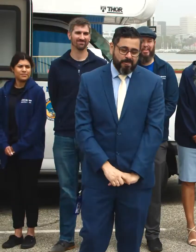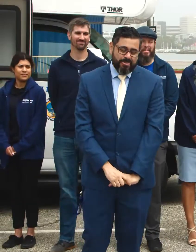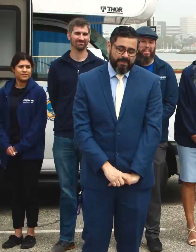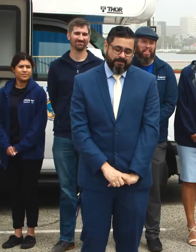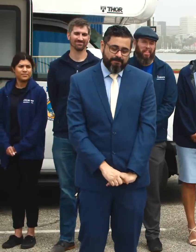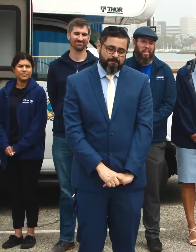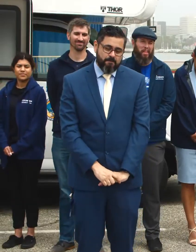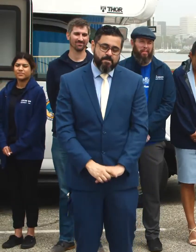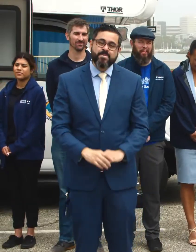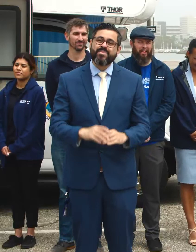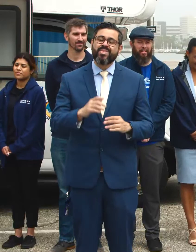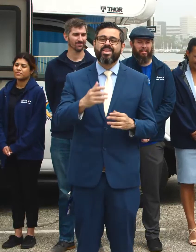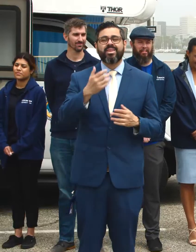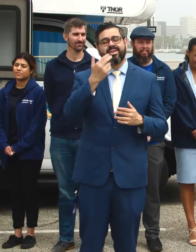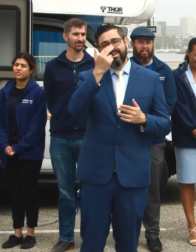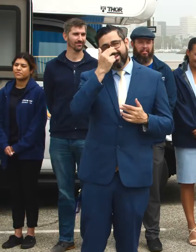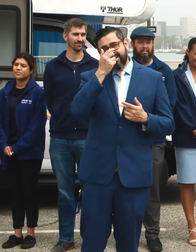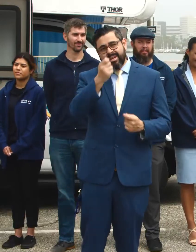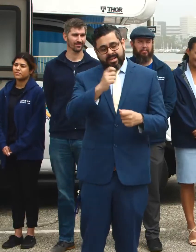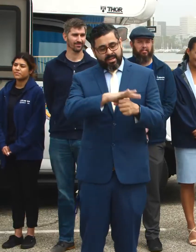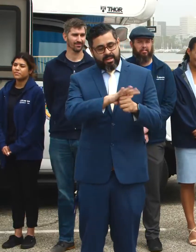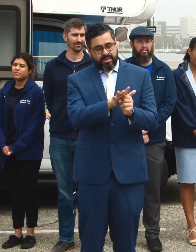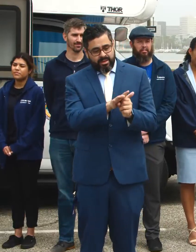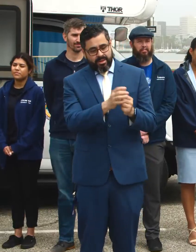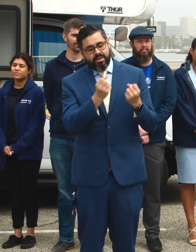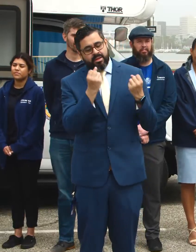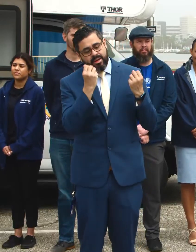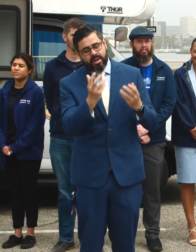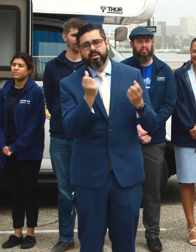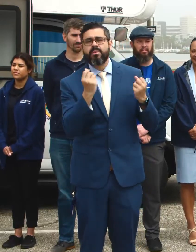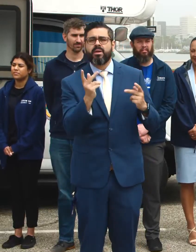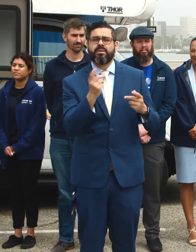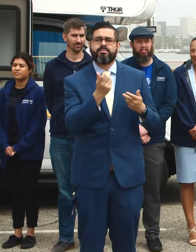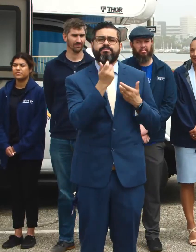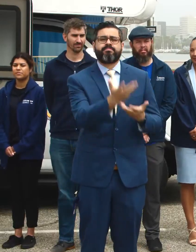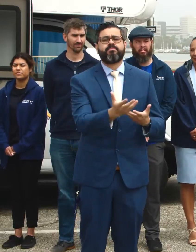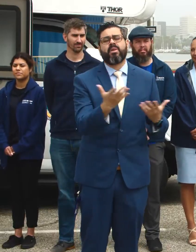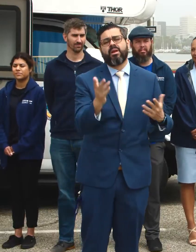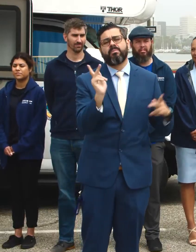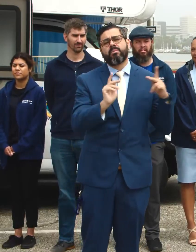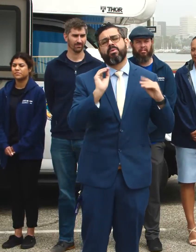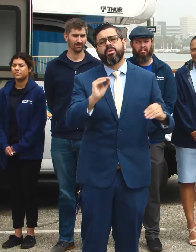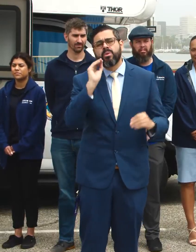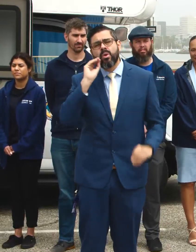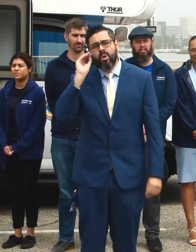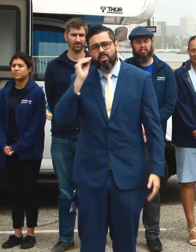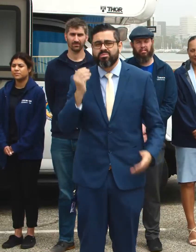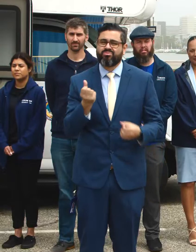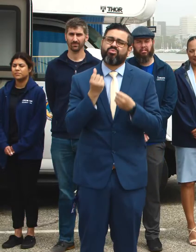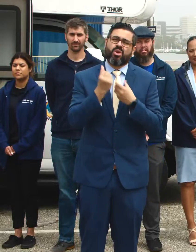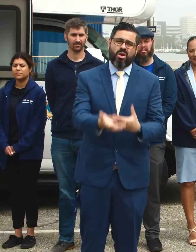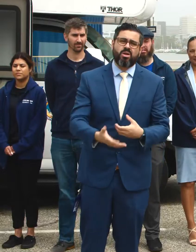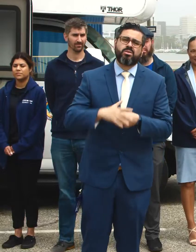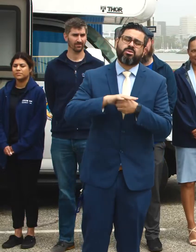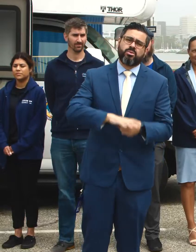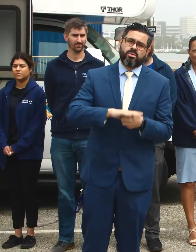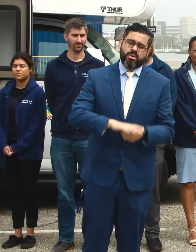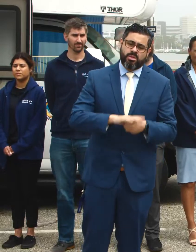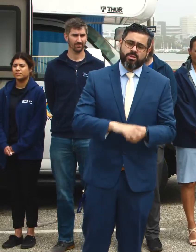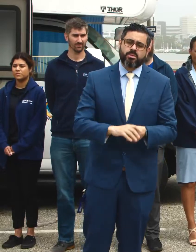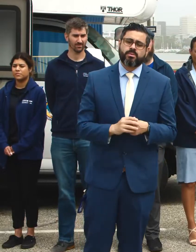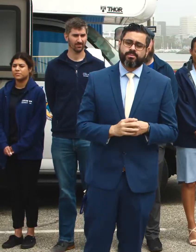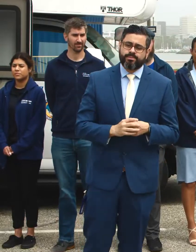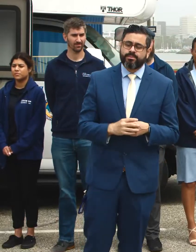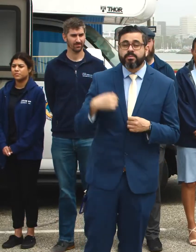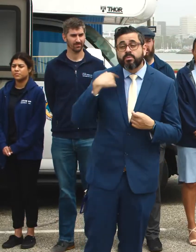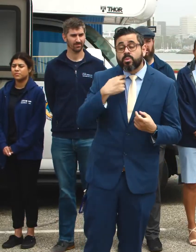So, the pandemic caused a lot of people to be home a lot, right? And it led to a lot of stress. And so what we're seeing